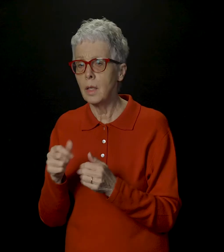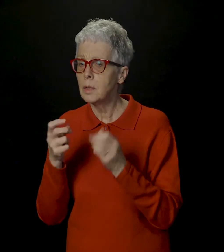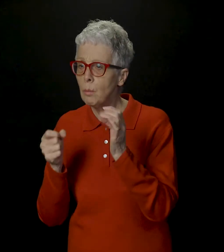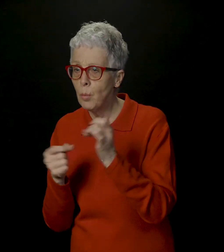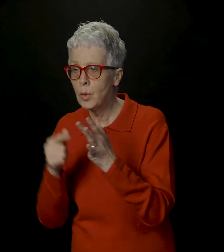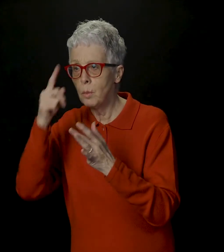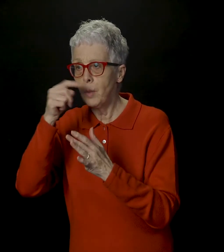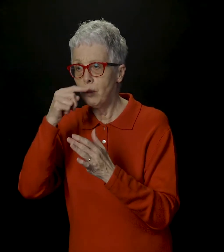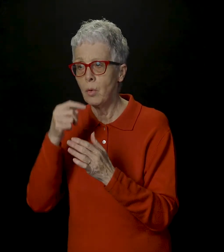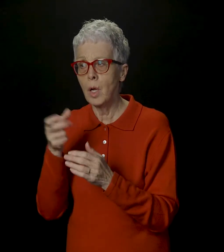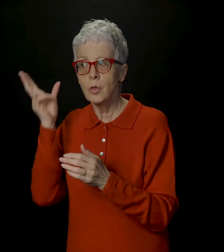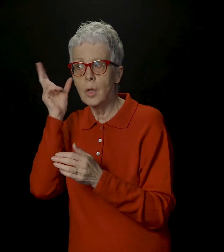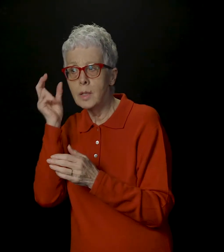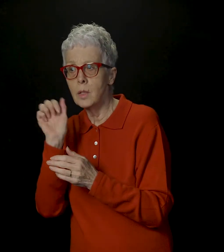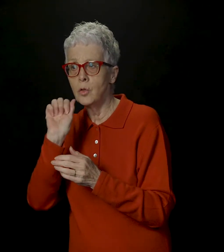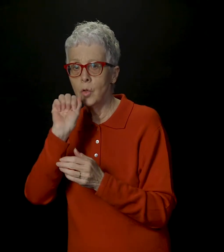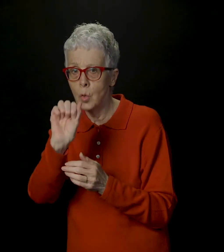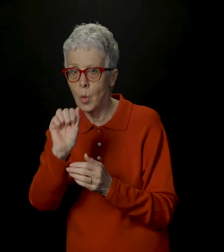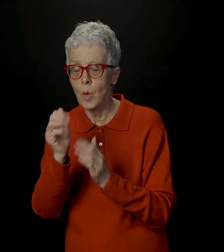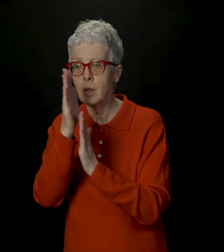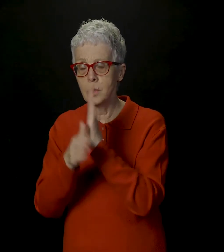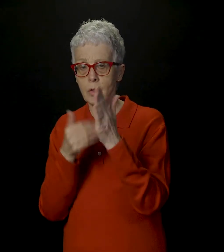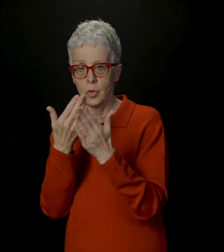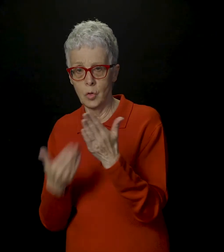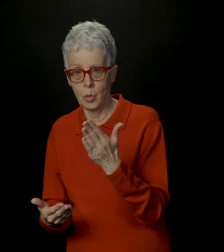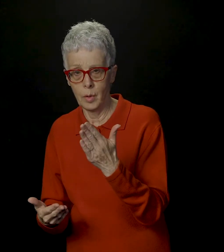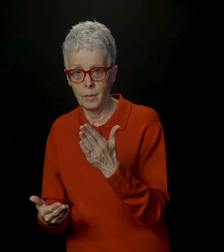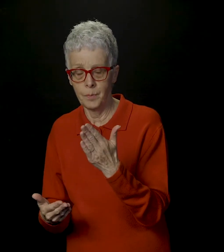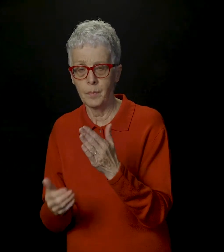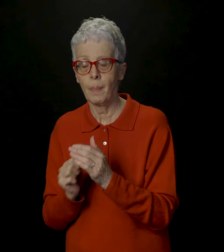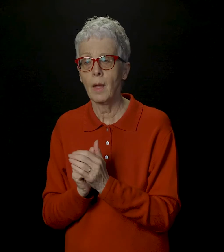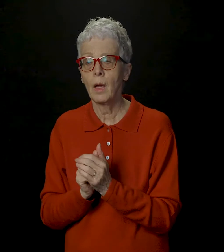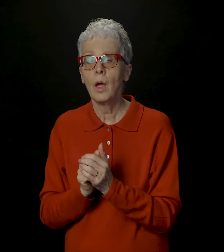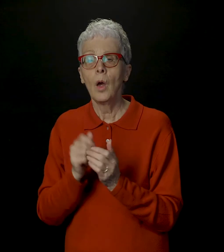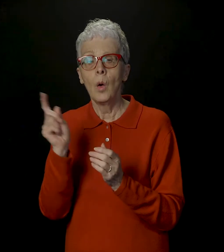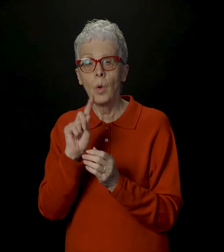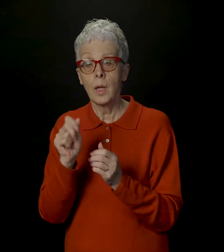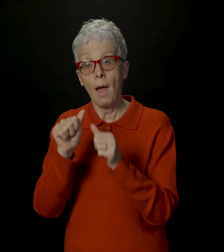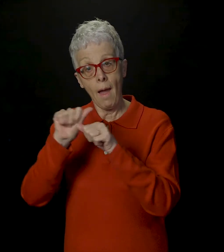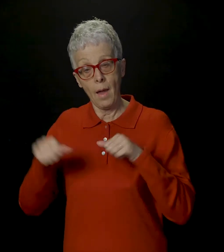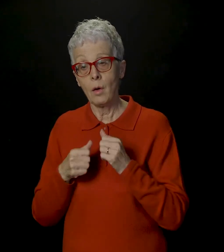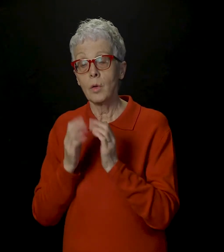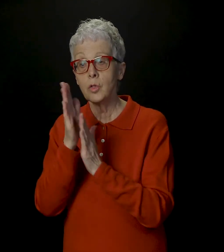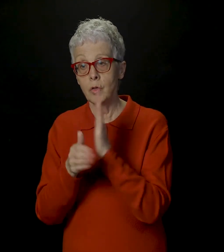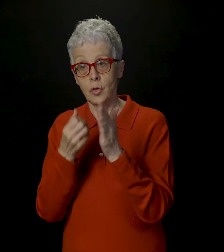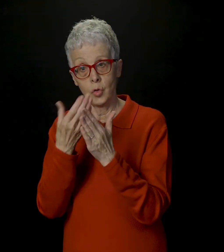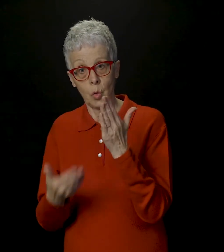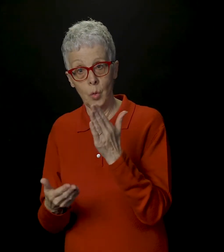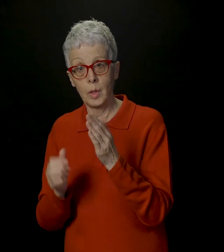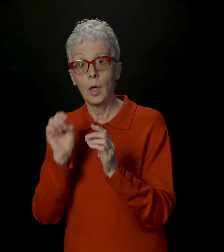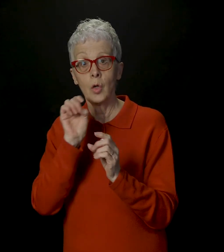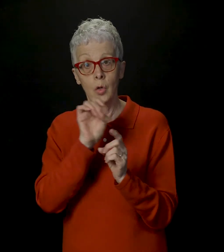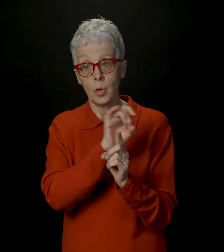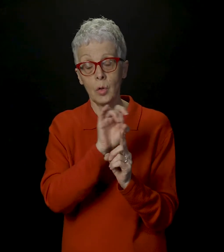story And humans Greatest currency The thing that we Hold most dear Is our story So